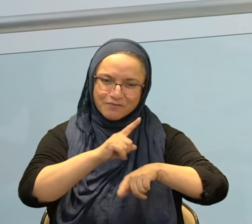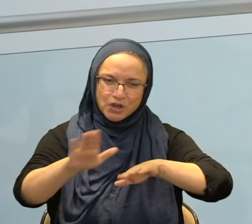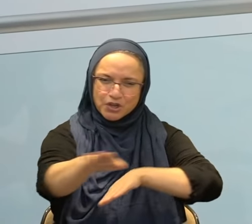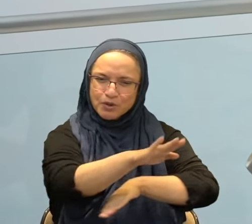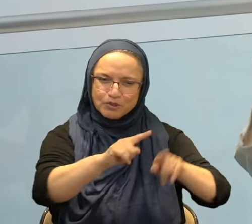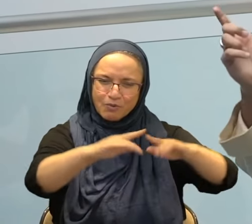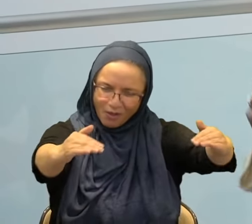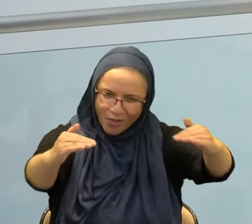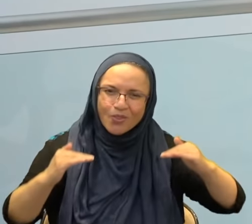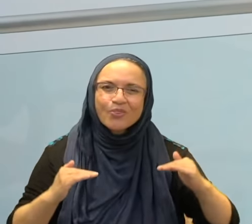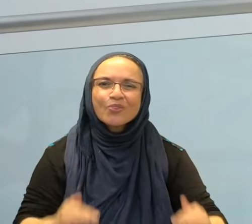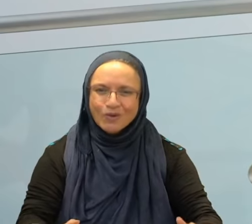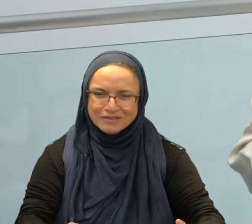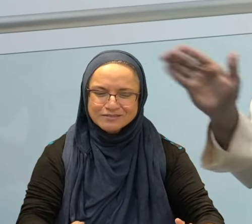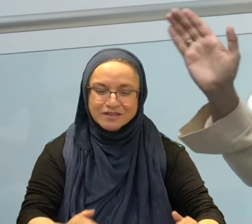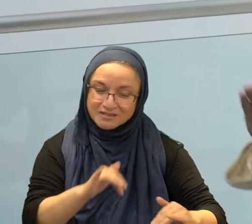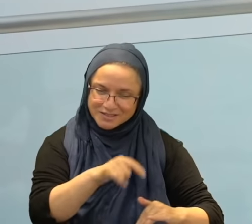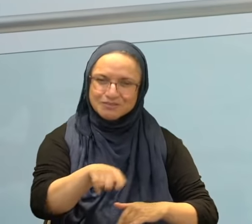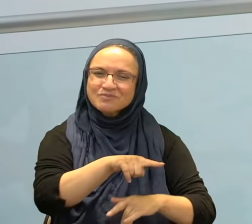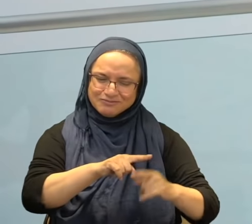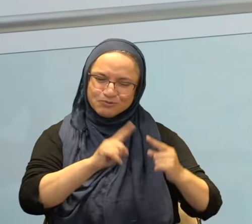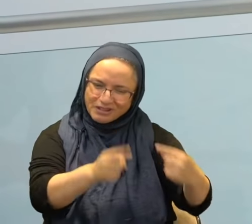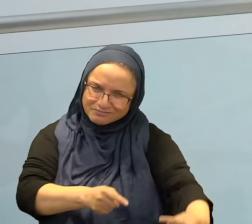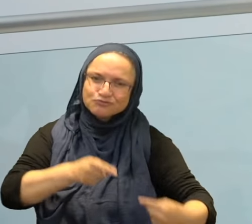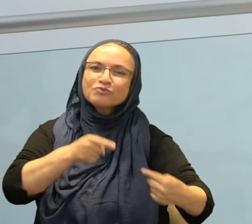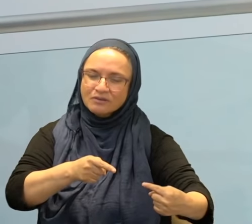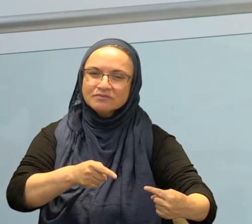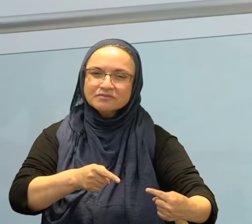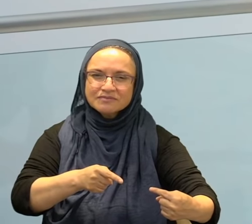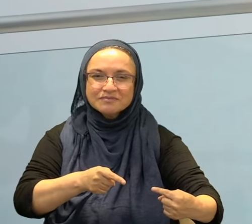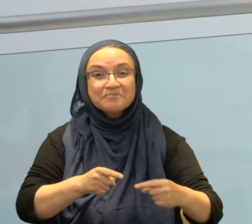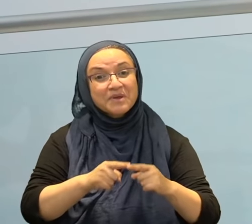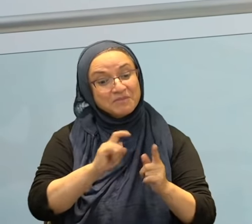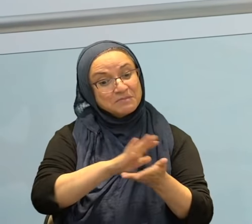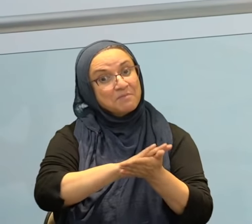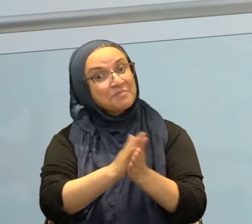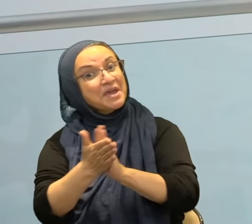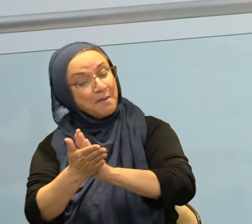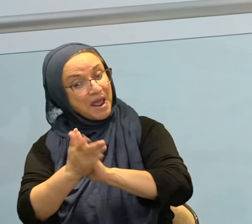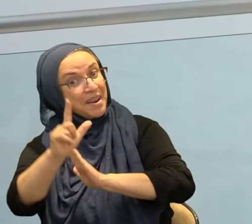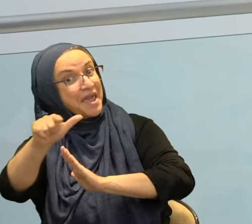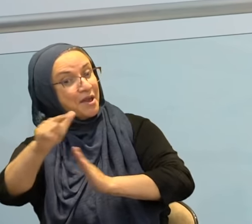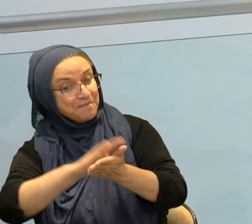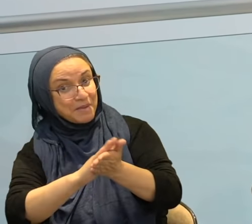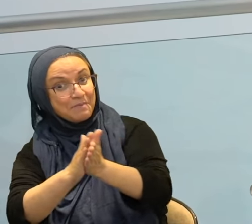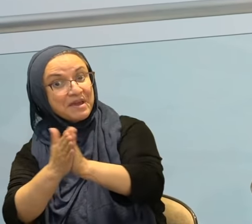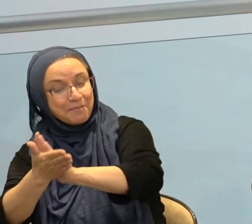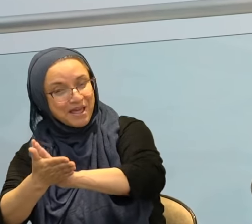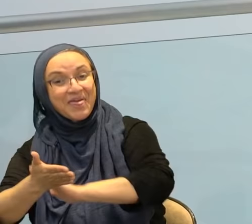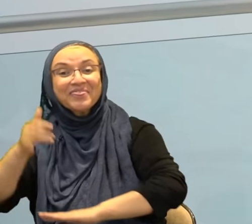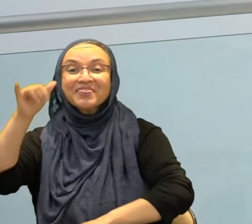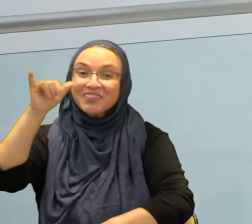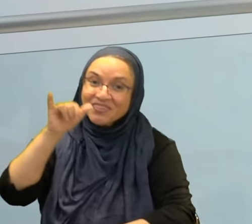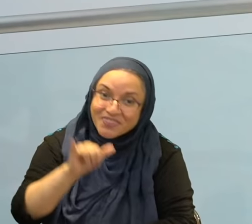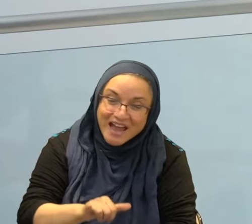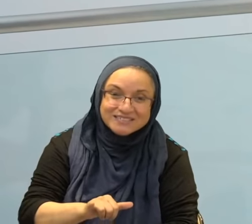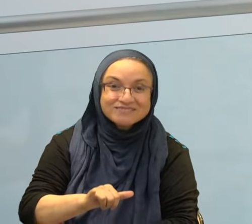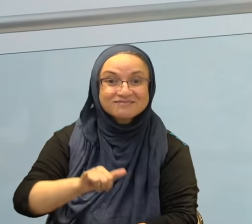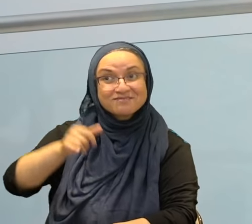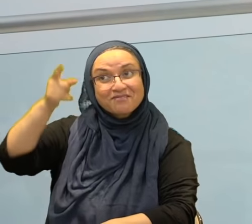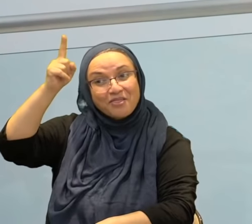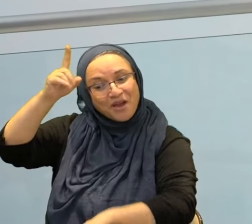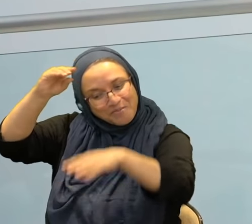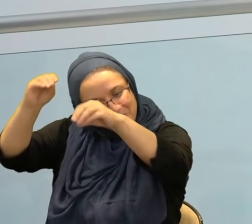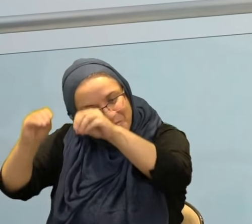Allah subhana t delivered you to a place that you otherwise would not have been able to get. The thing is is that you don't see that place right